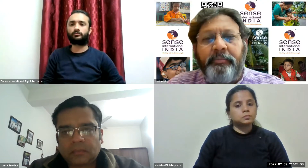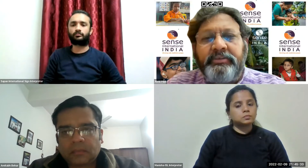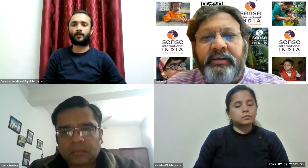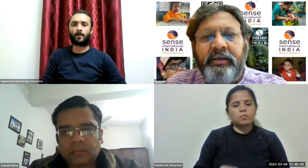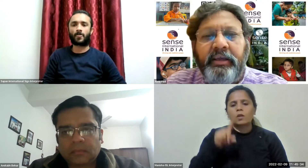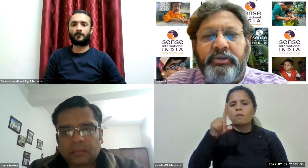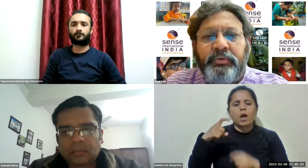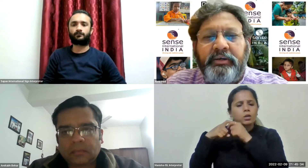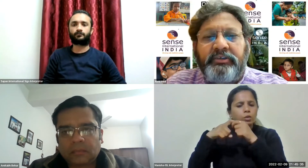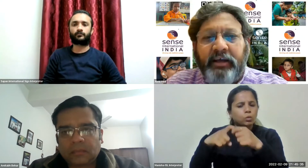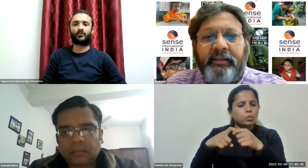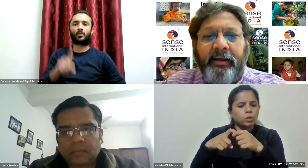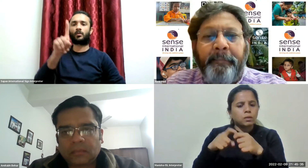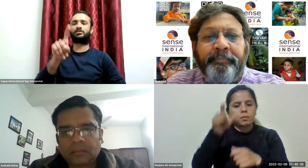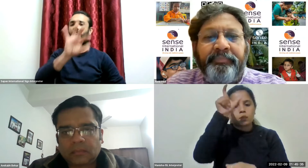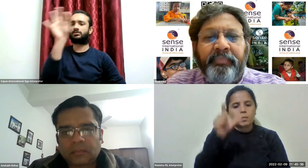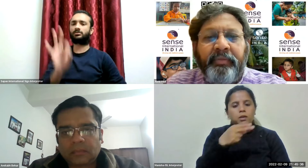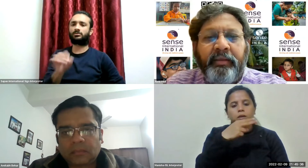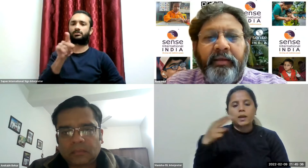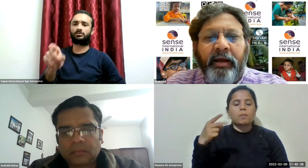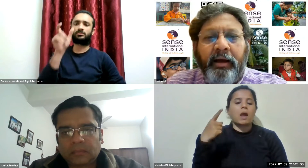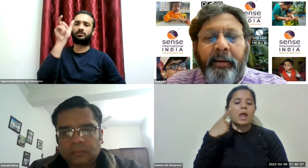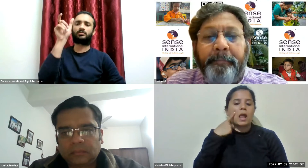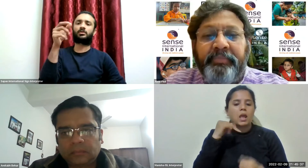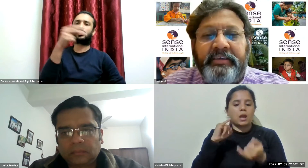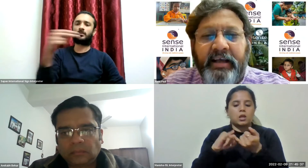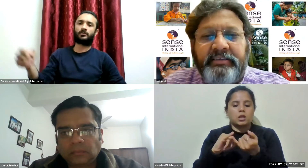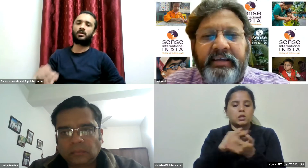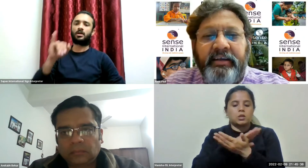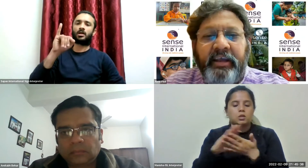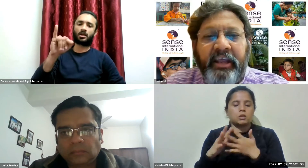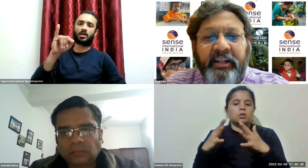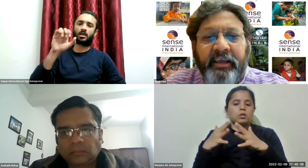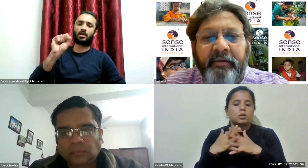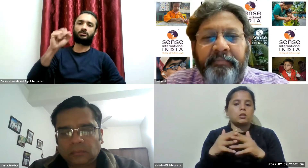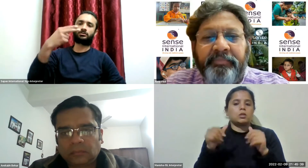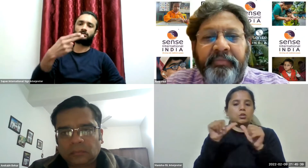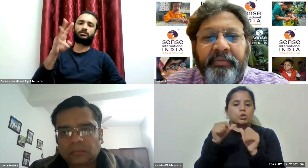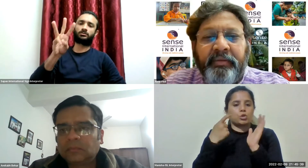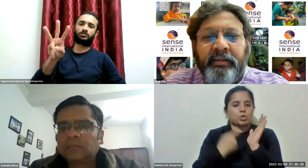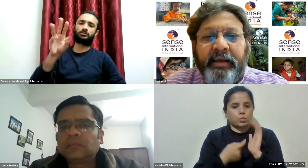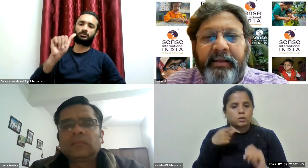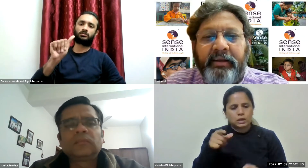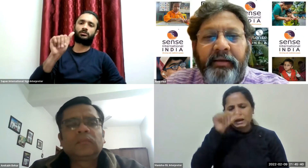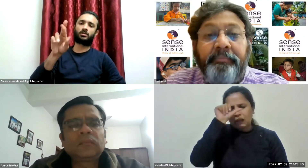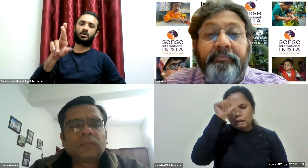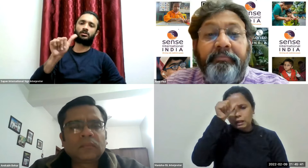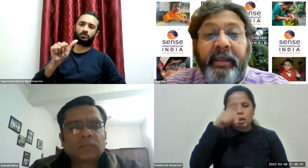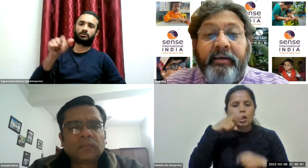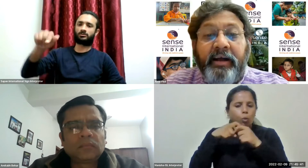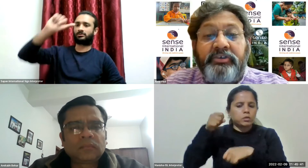one question from Mr. Ishwar Chahta. He's asking in Hindi